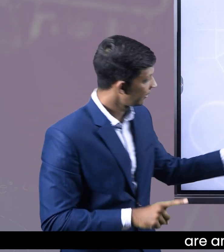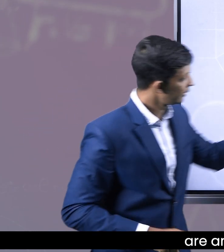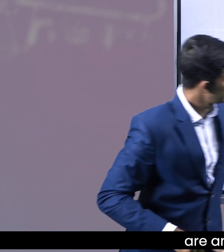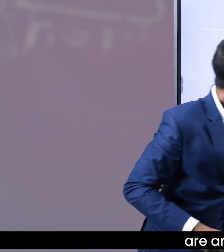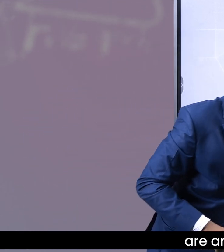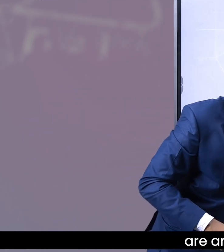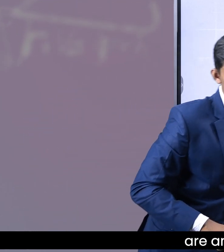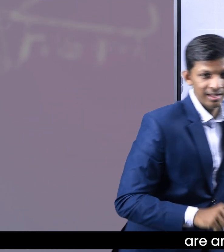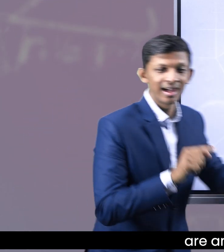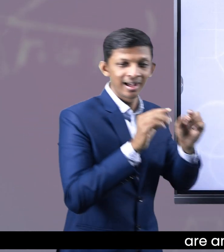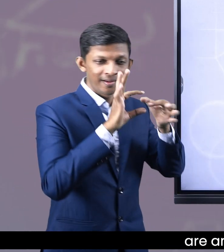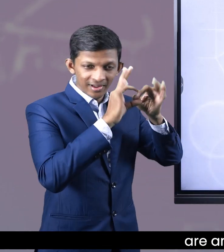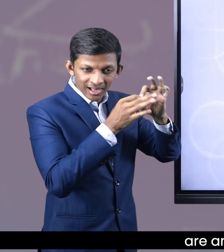in the second figure.